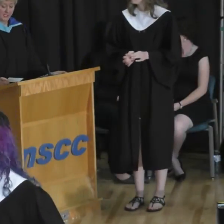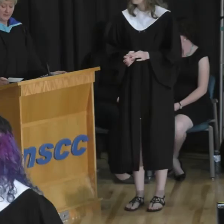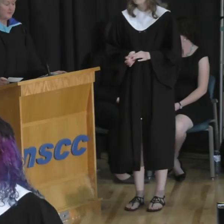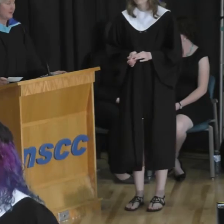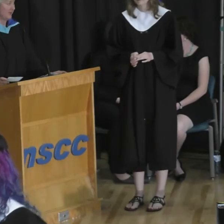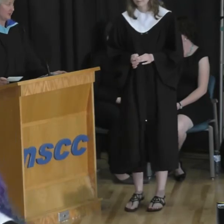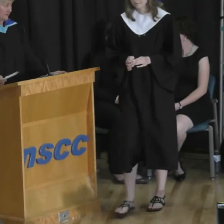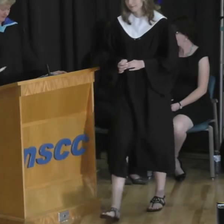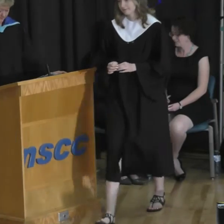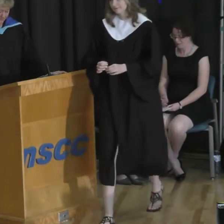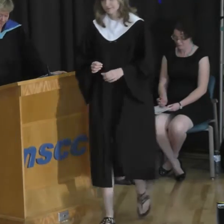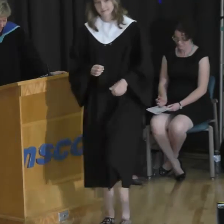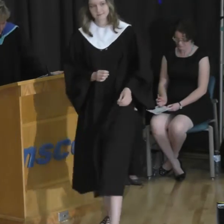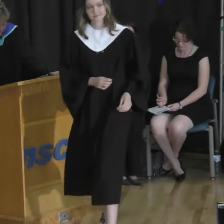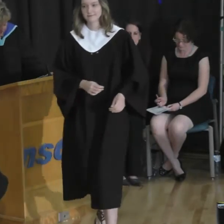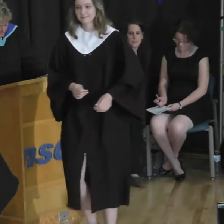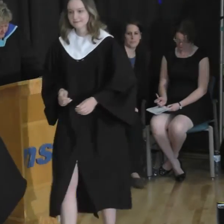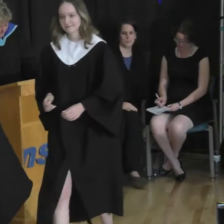Jenna Flick.